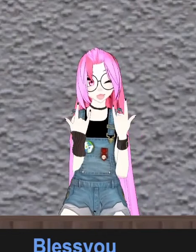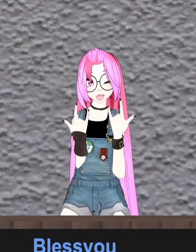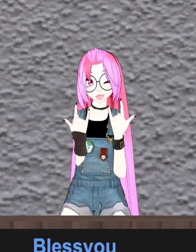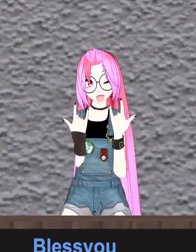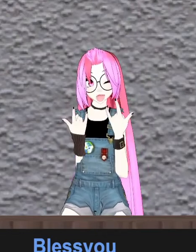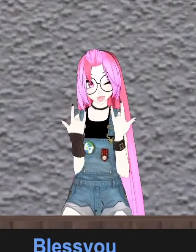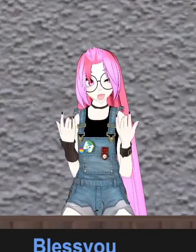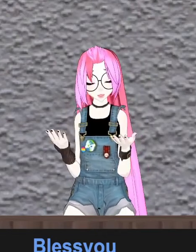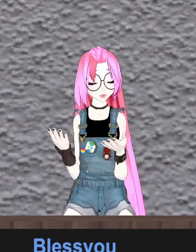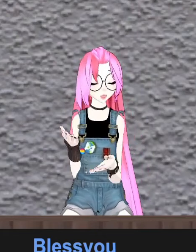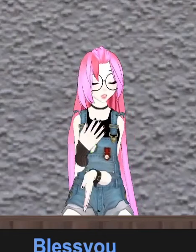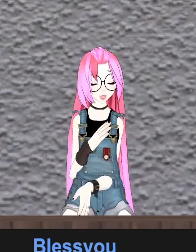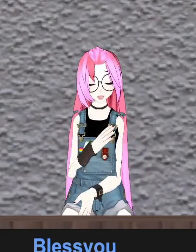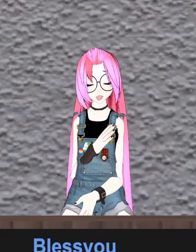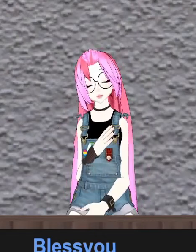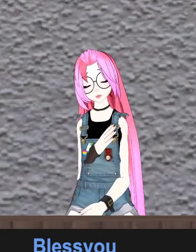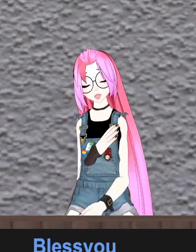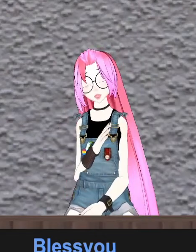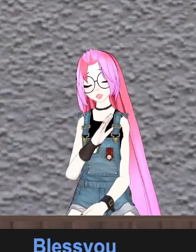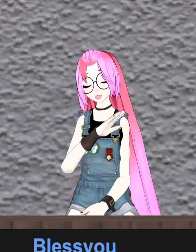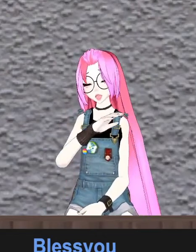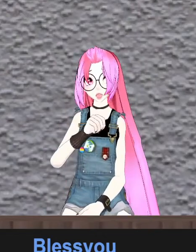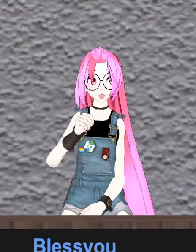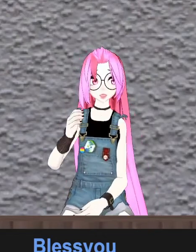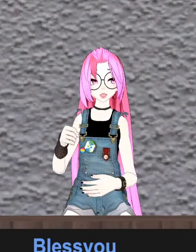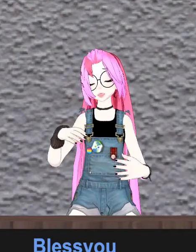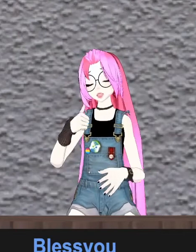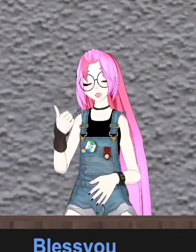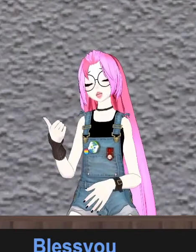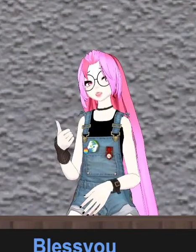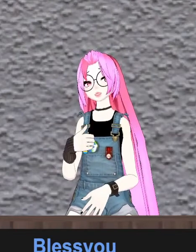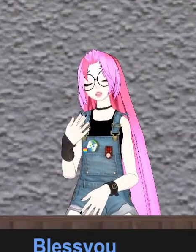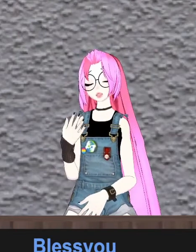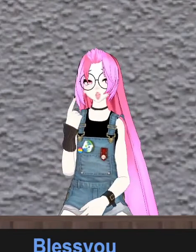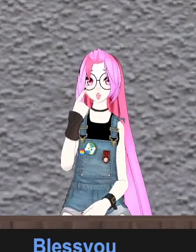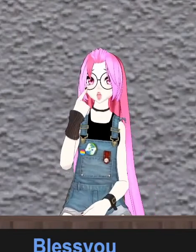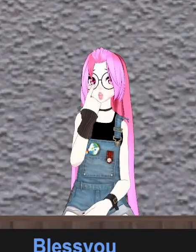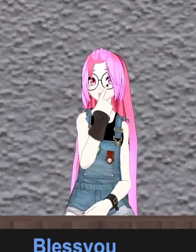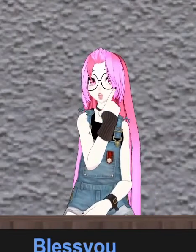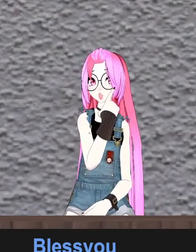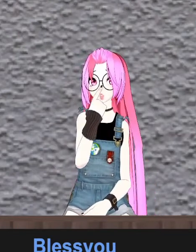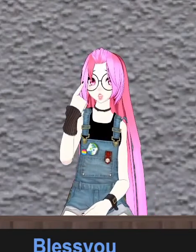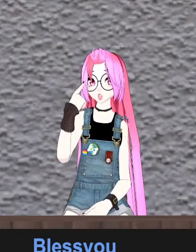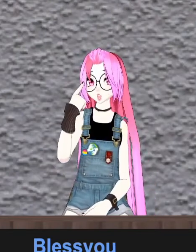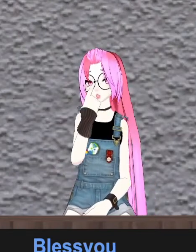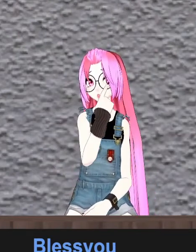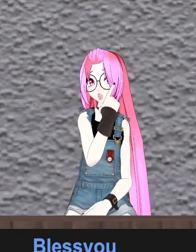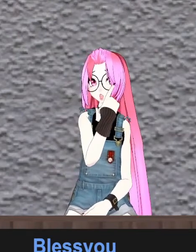person, so I have laugh or laughter. Let's see some other ones that I can think of. Max, he's our French deaf teacher.